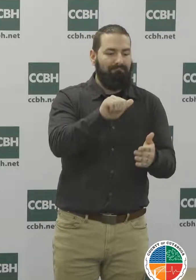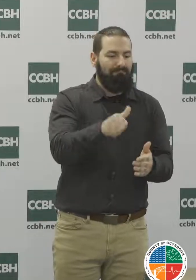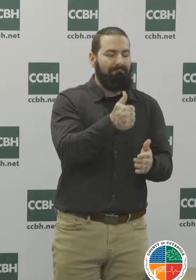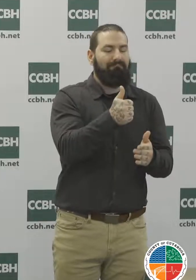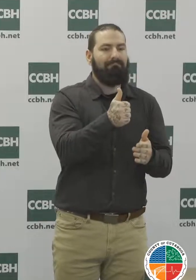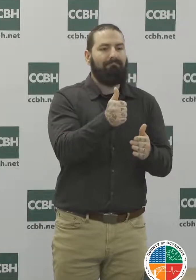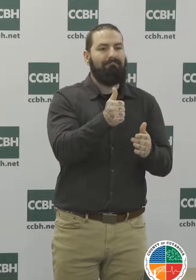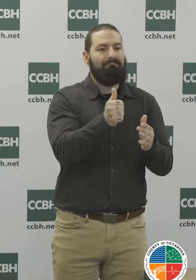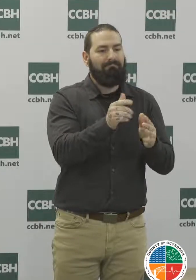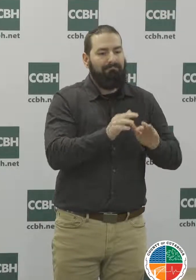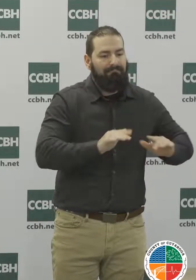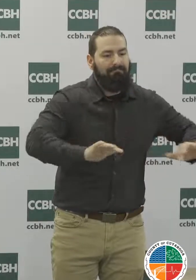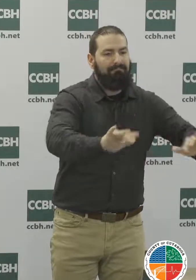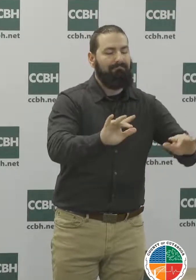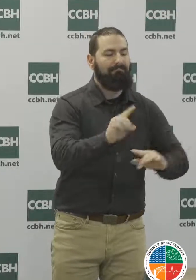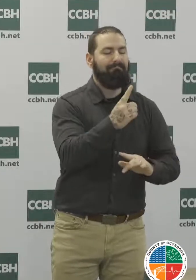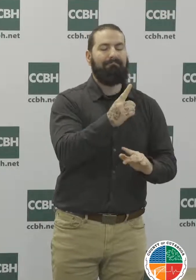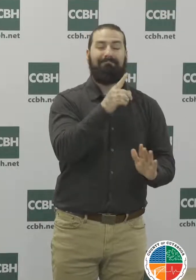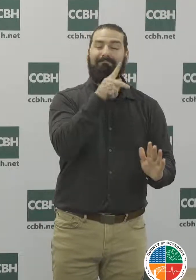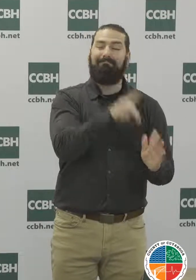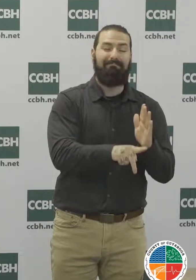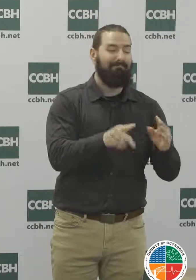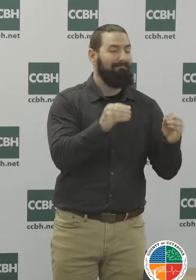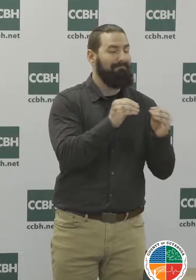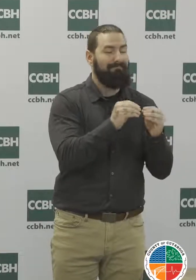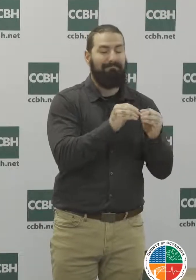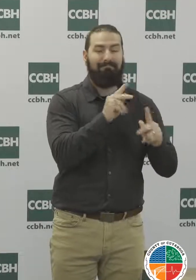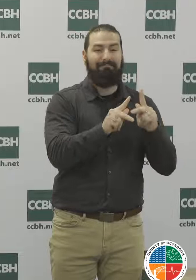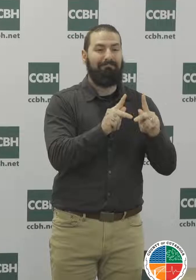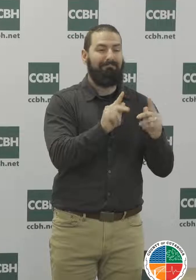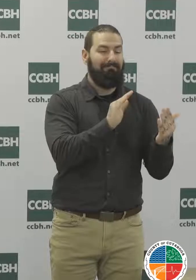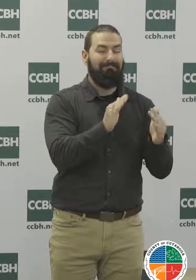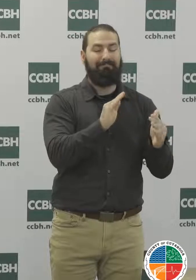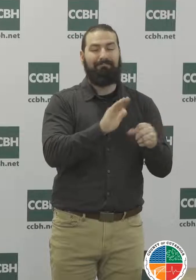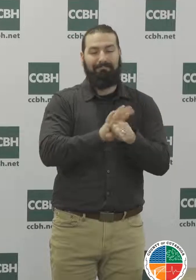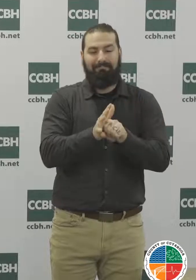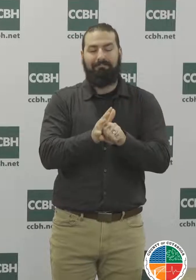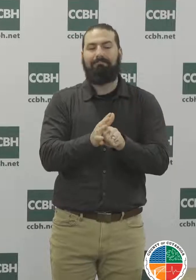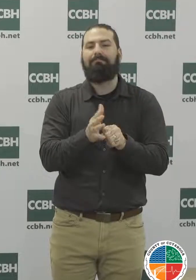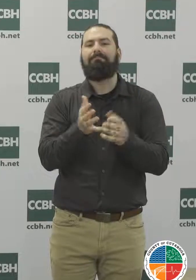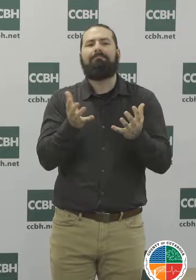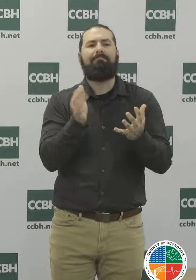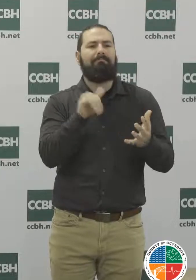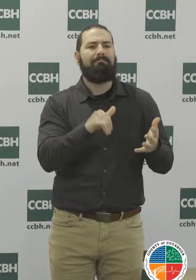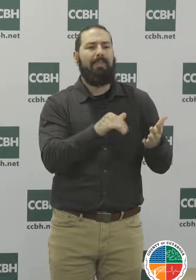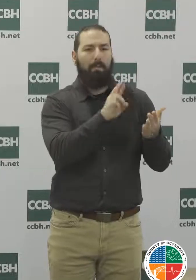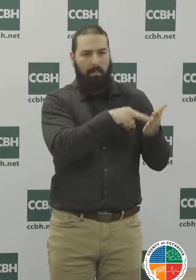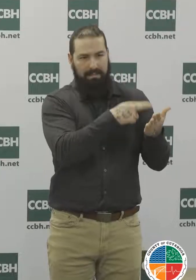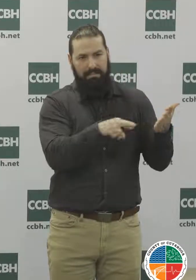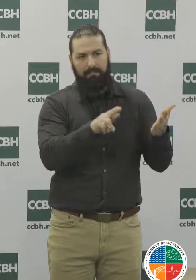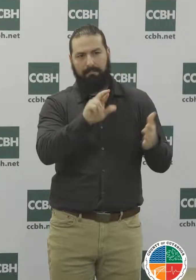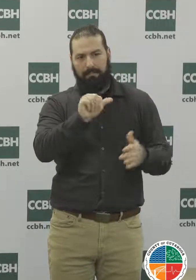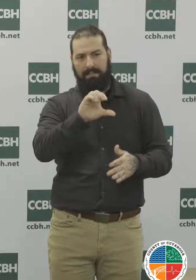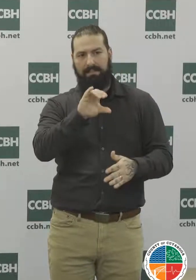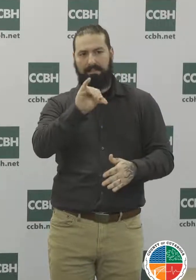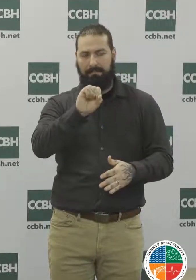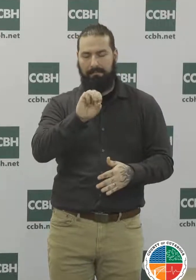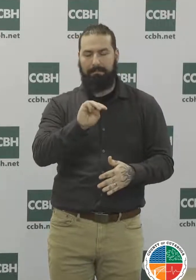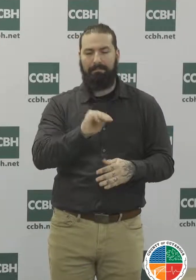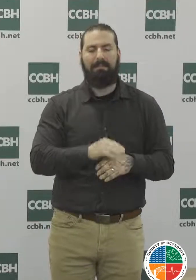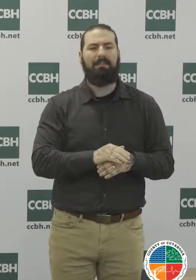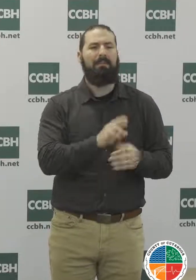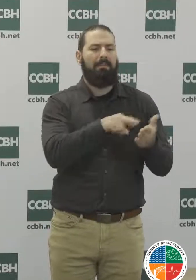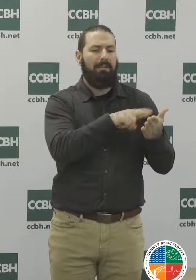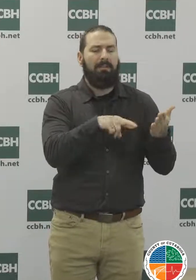that has killed far more people than coronavirus, and that is racism. Racism has been a part of